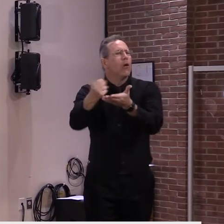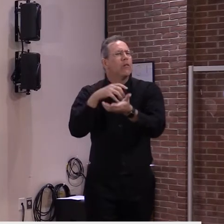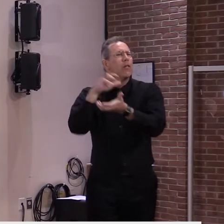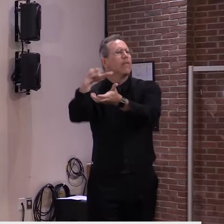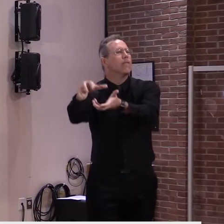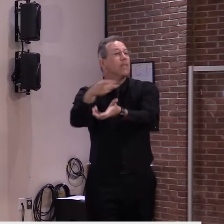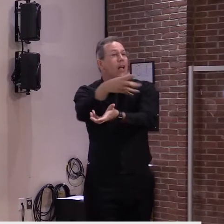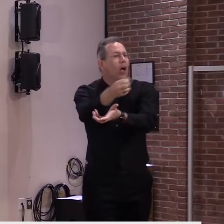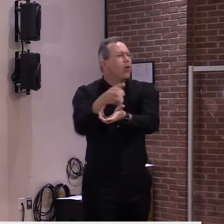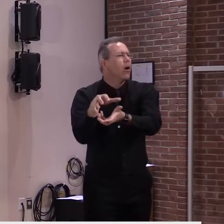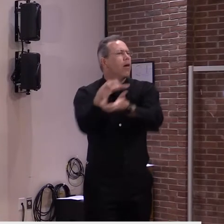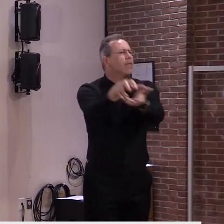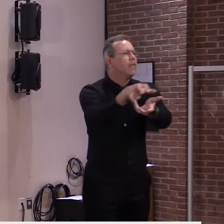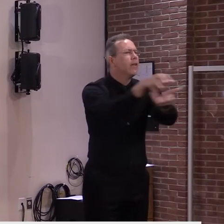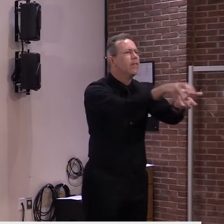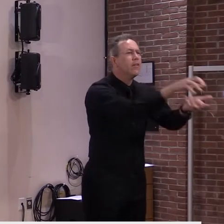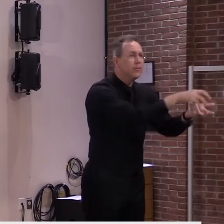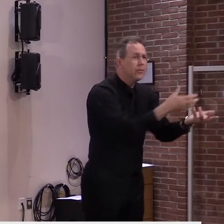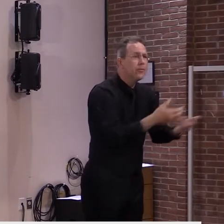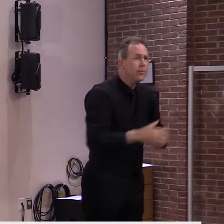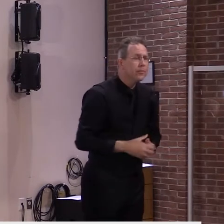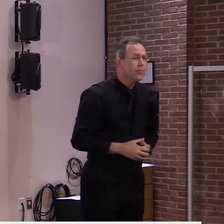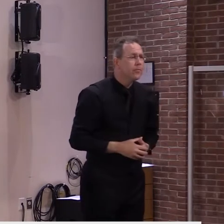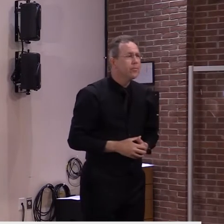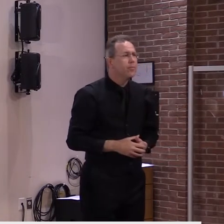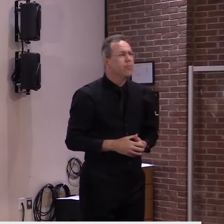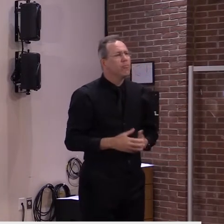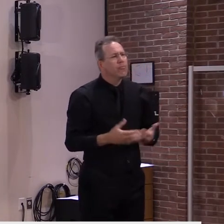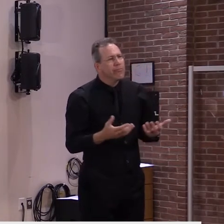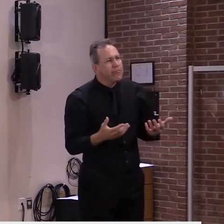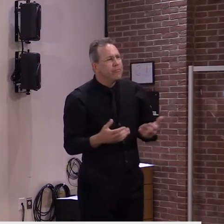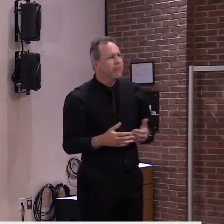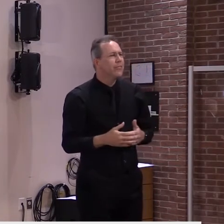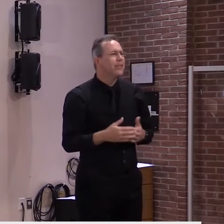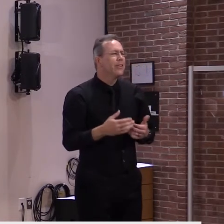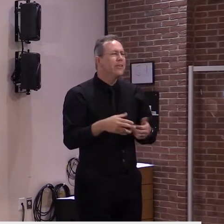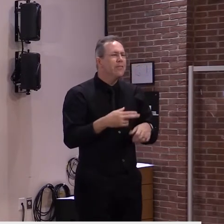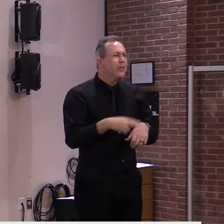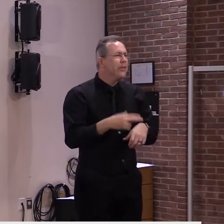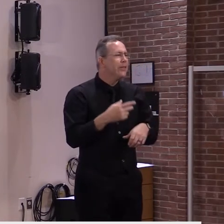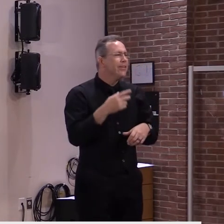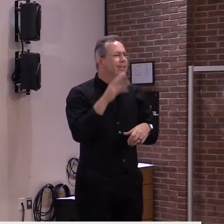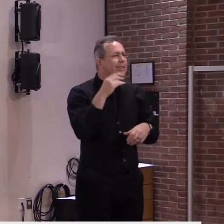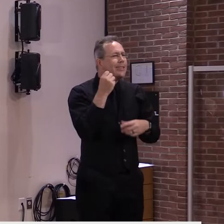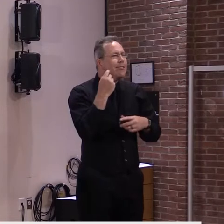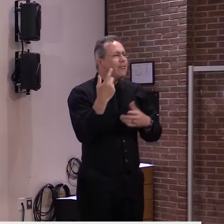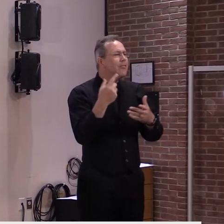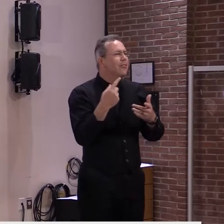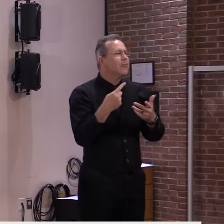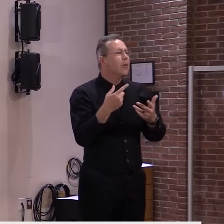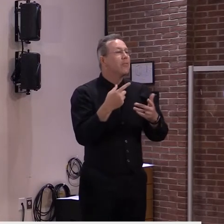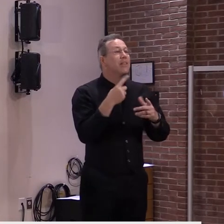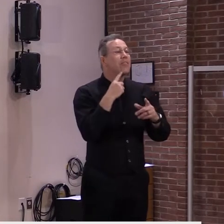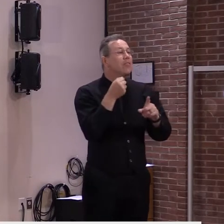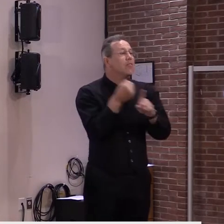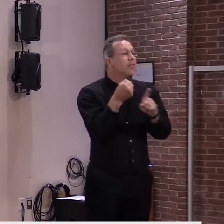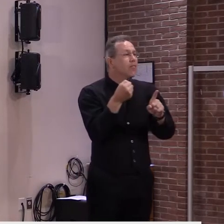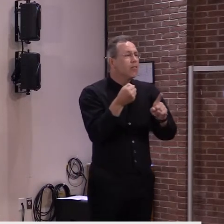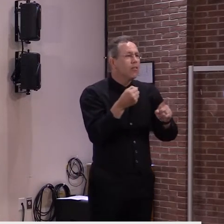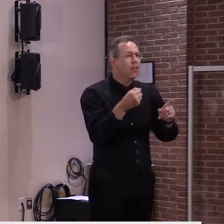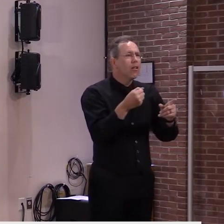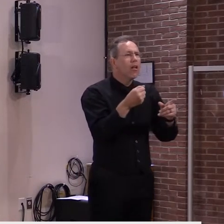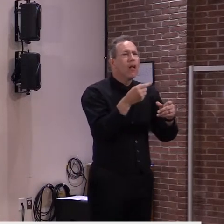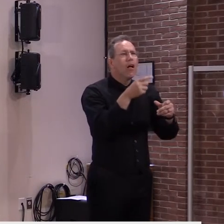question a little bit, it's only natural that some will start occurring, because you may have two people left,